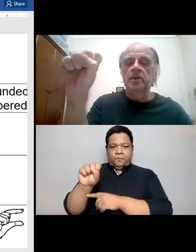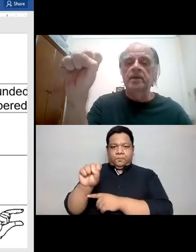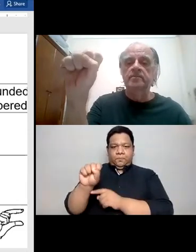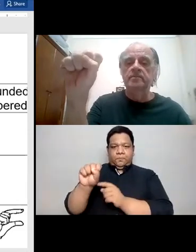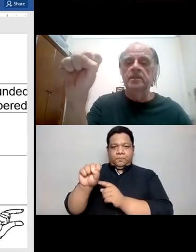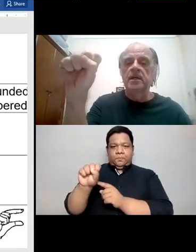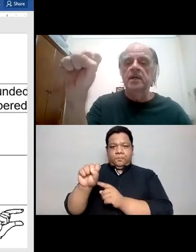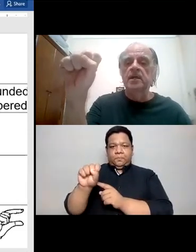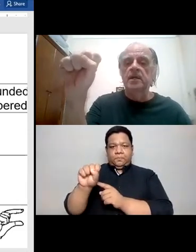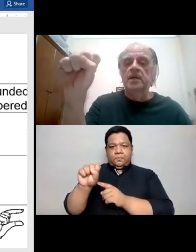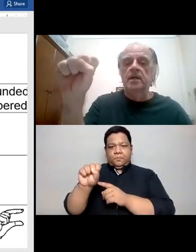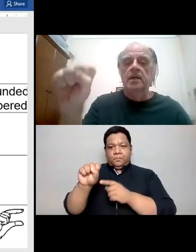Okay.